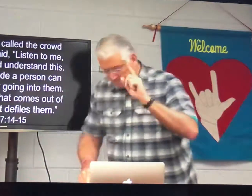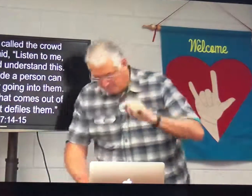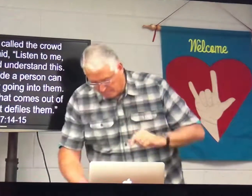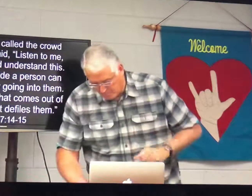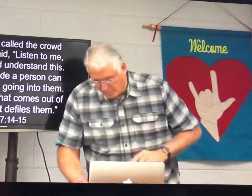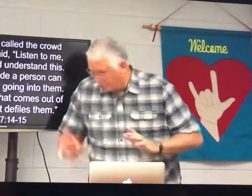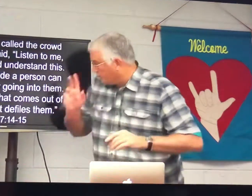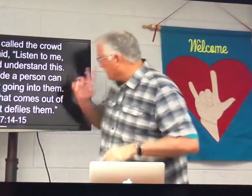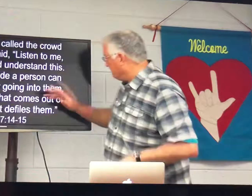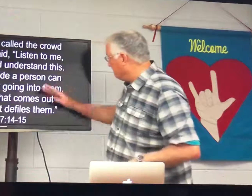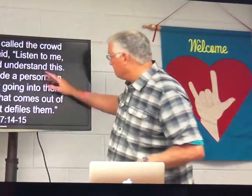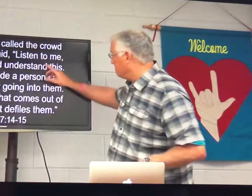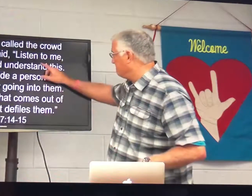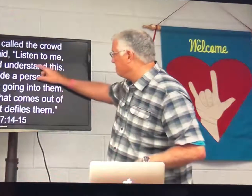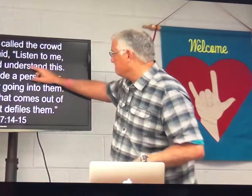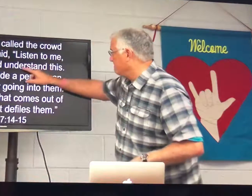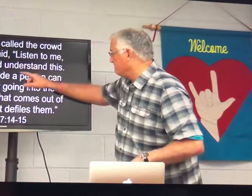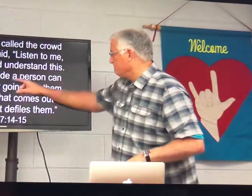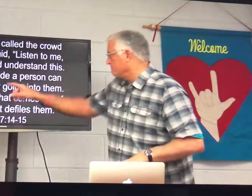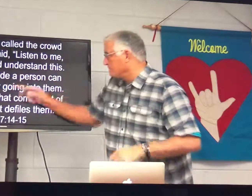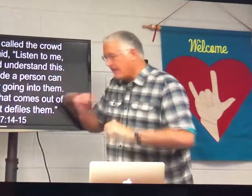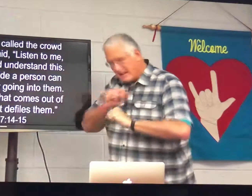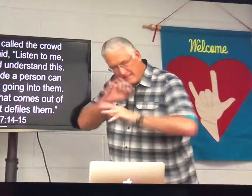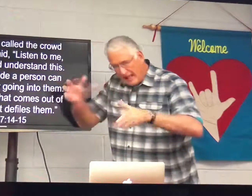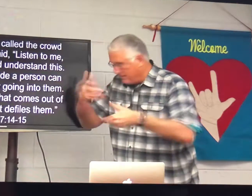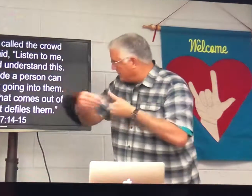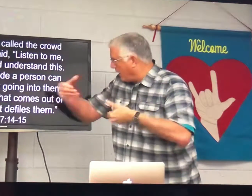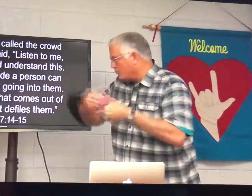2018 Encore for around $159 per month.